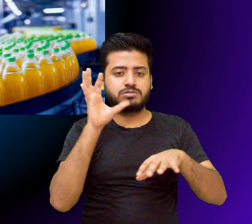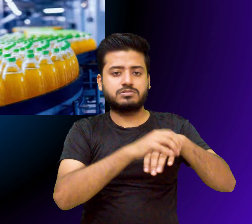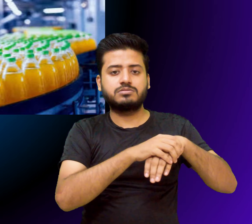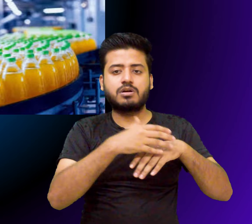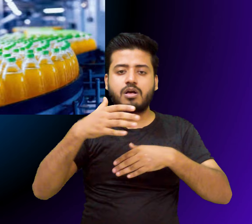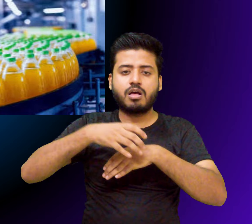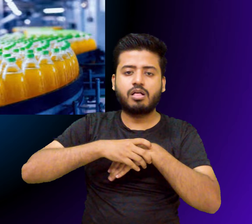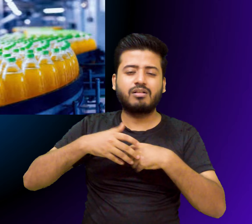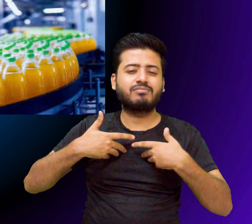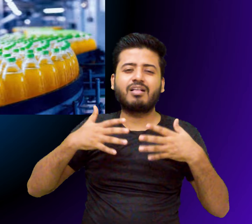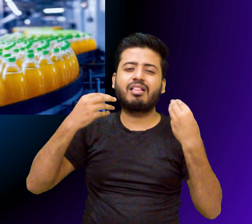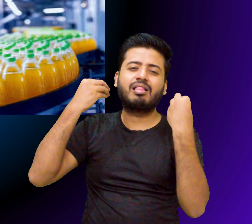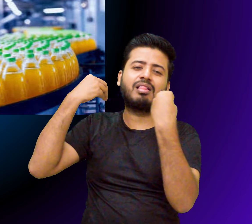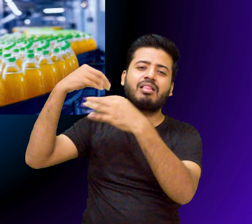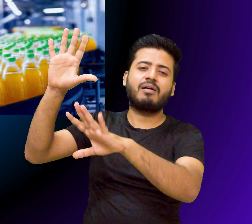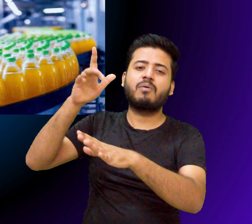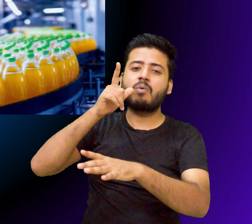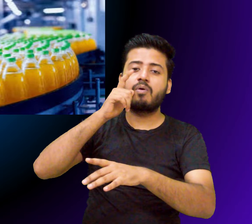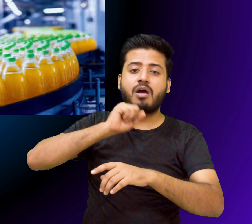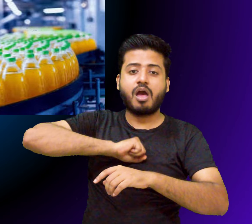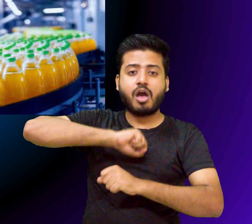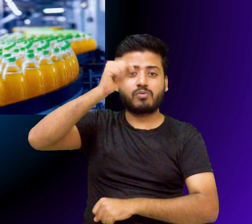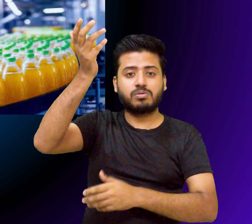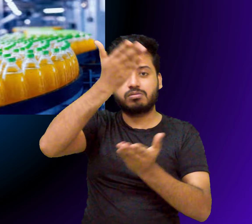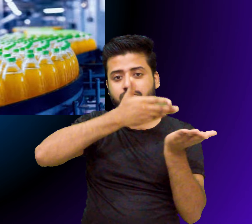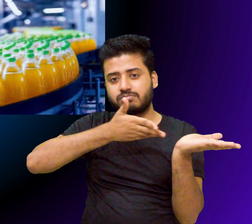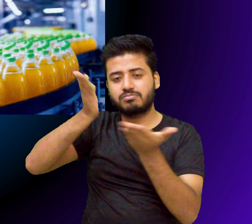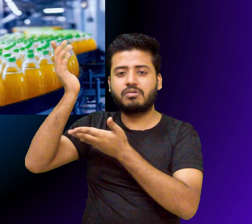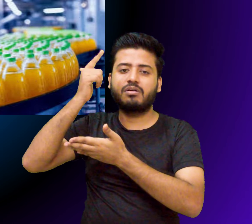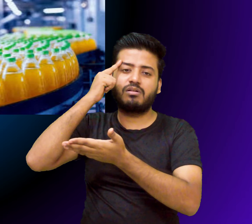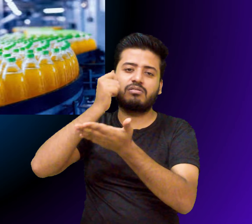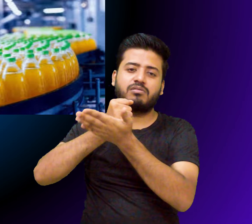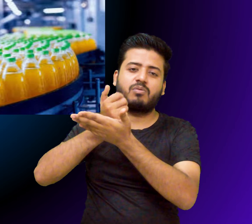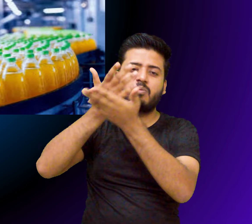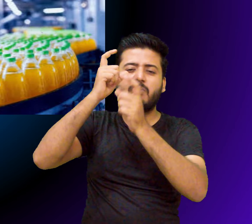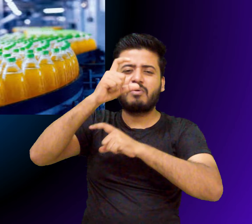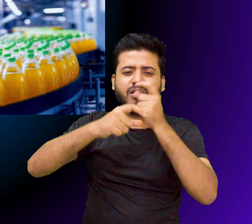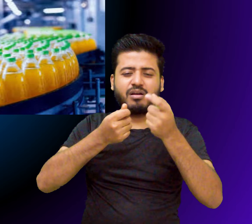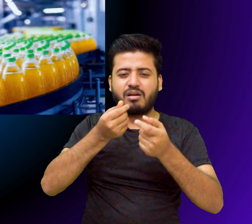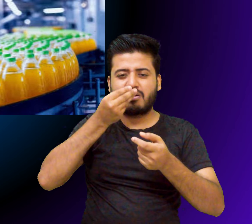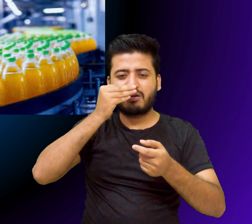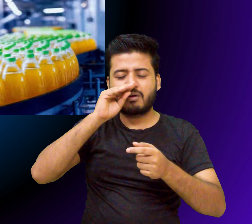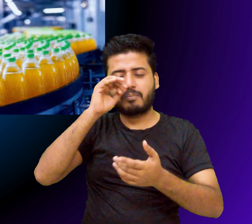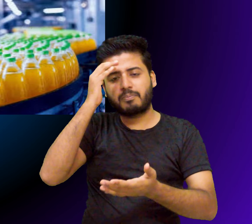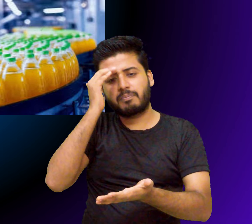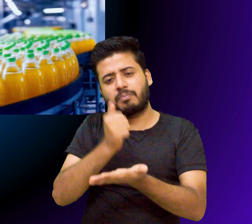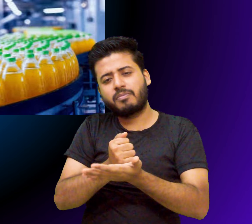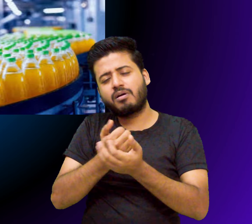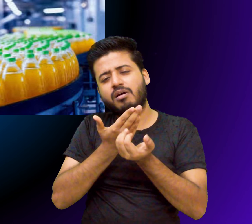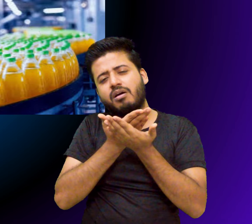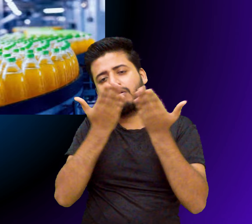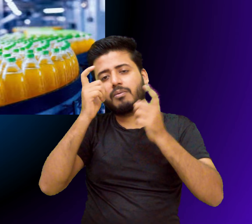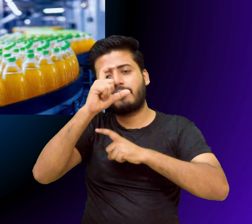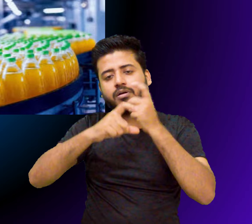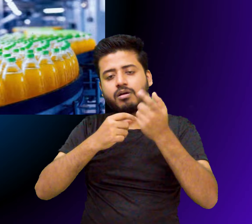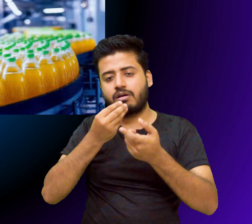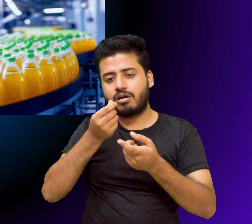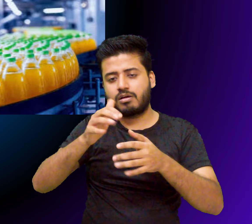on your criteria. Raw pressery Alfonso mango juice is likely the best overall option. It offers the highest confirmed